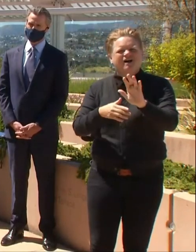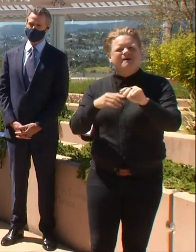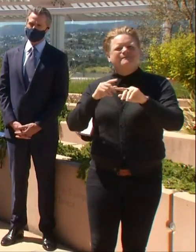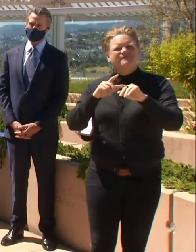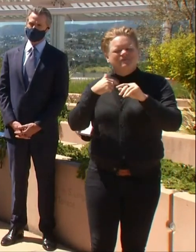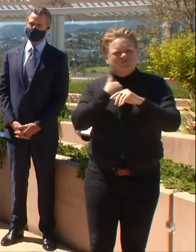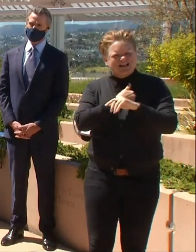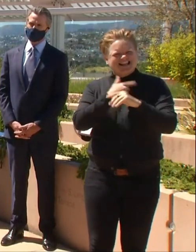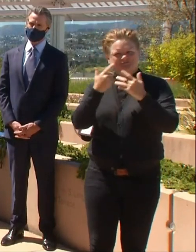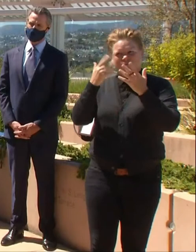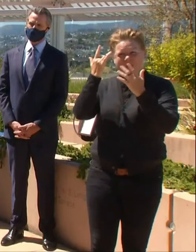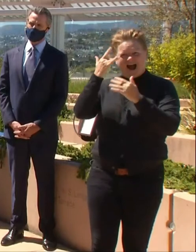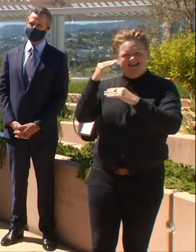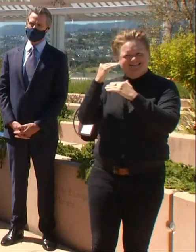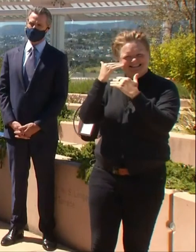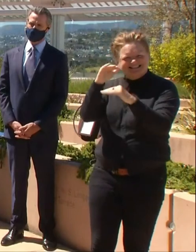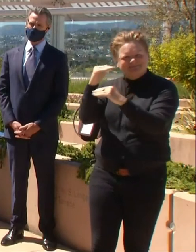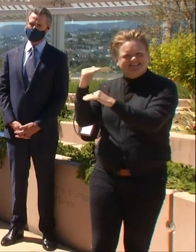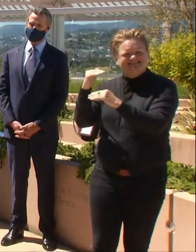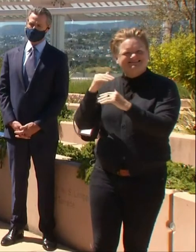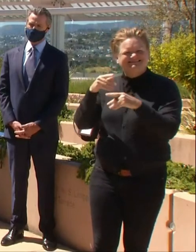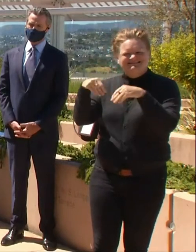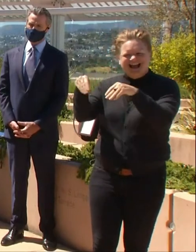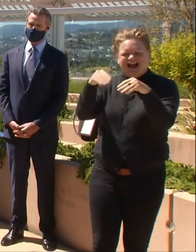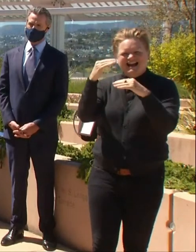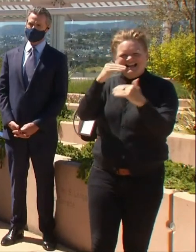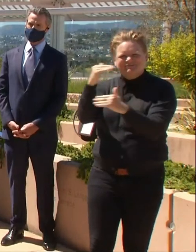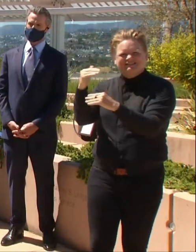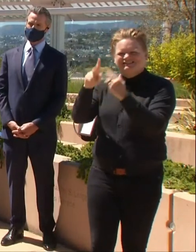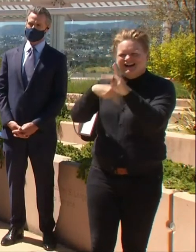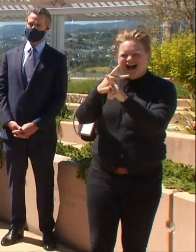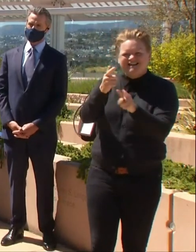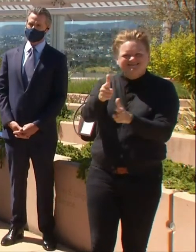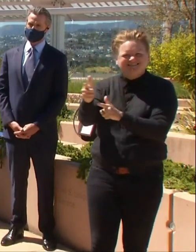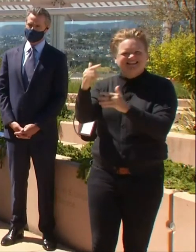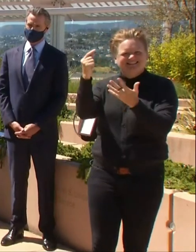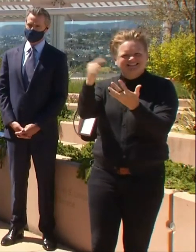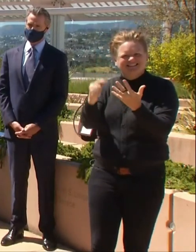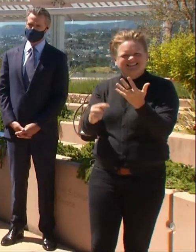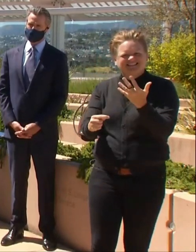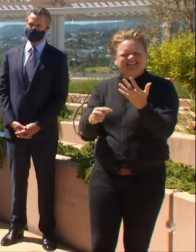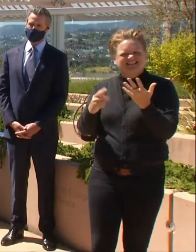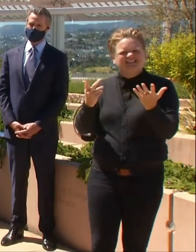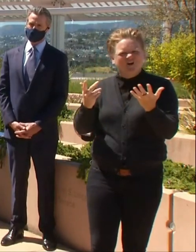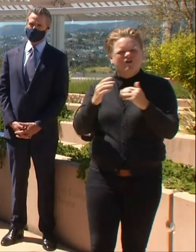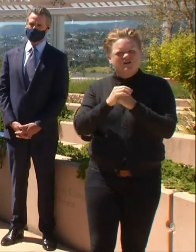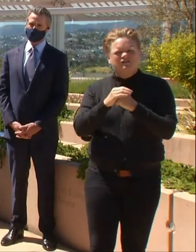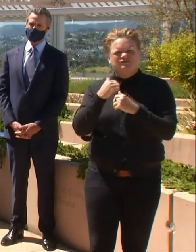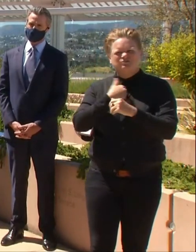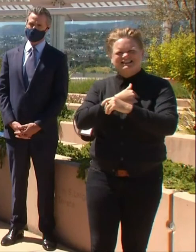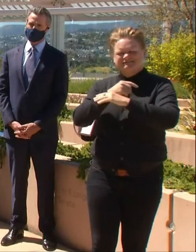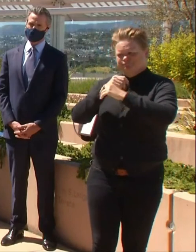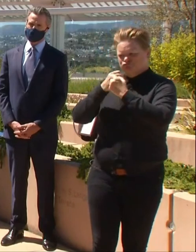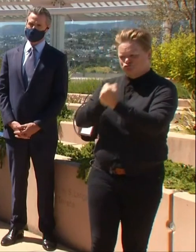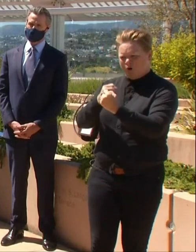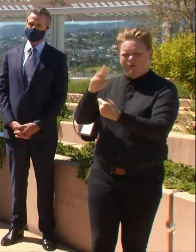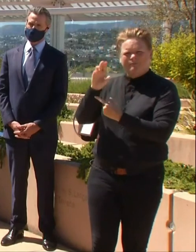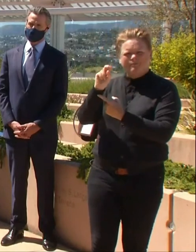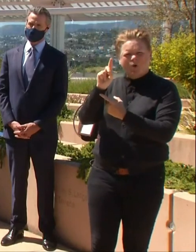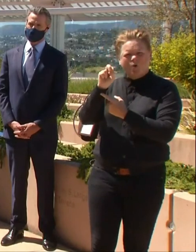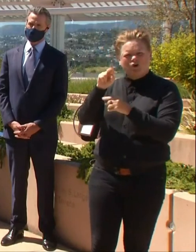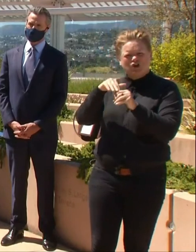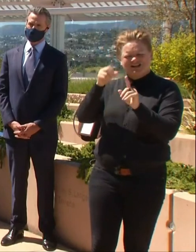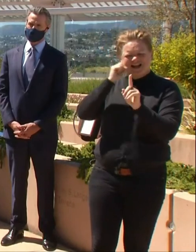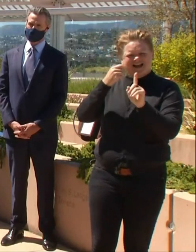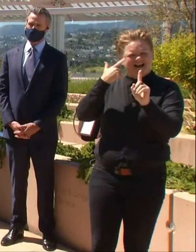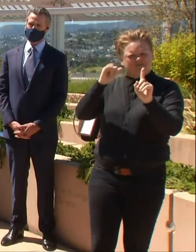borders between our states, that other states around us have not taken the same steps we have. If they did, we'd be better off. More lives would be saved. If the federal government